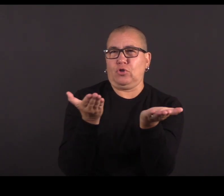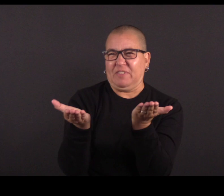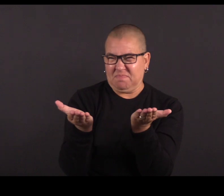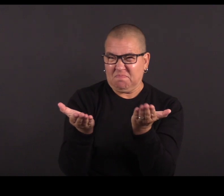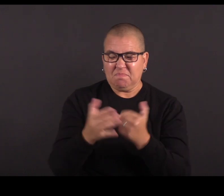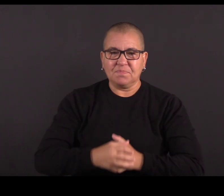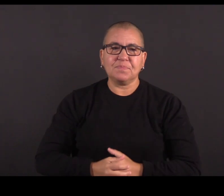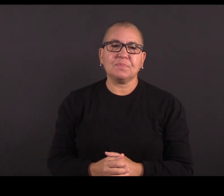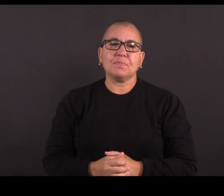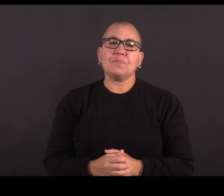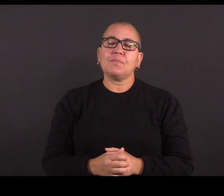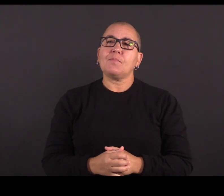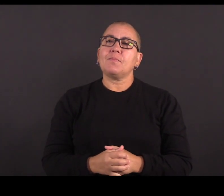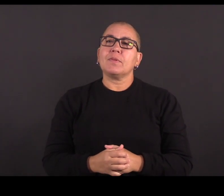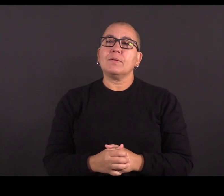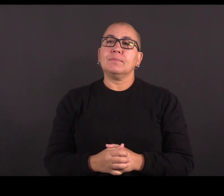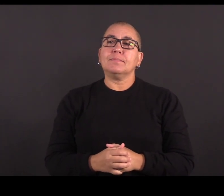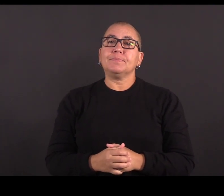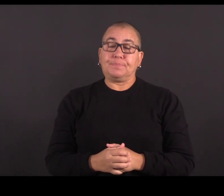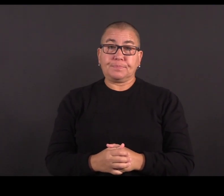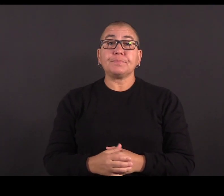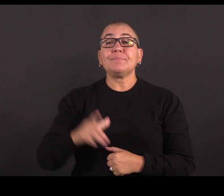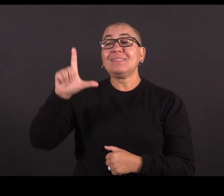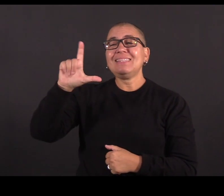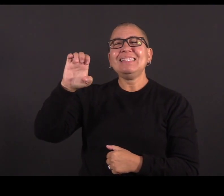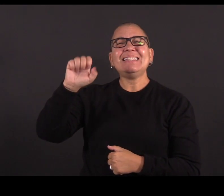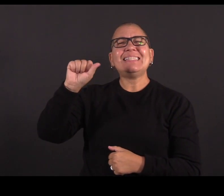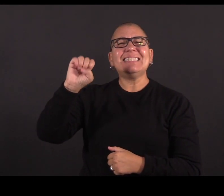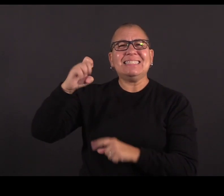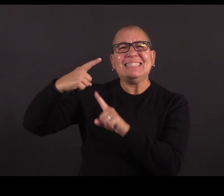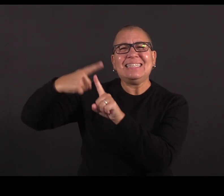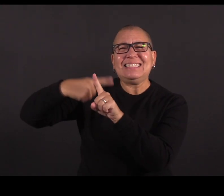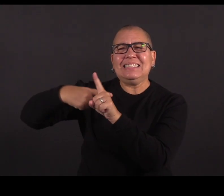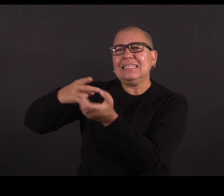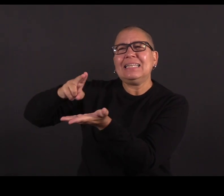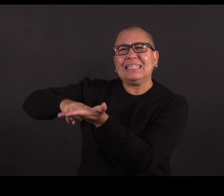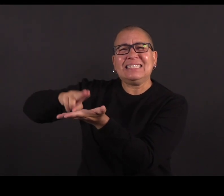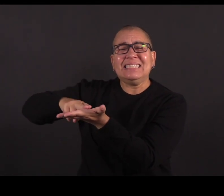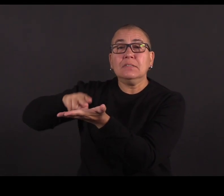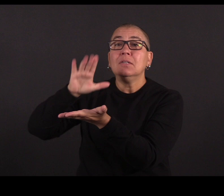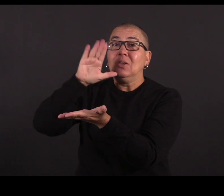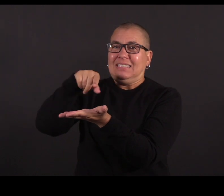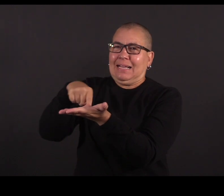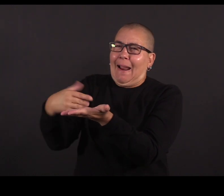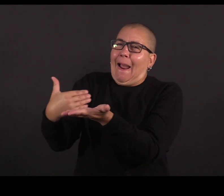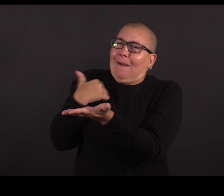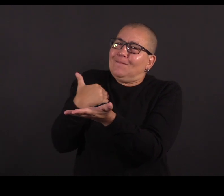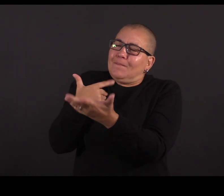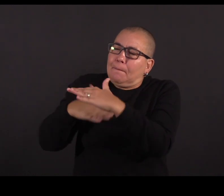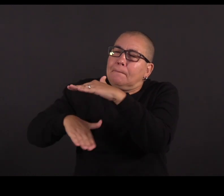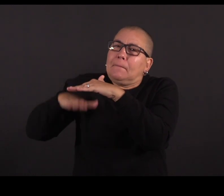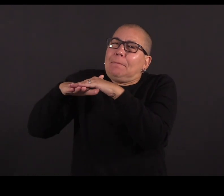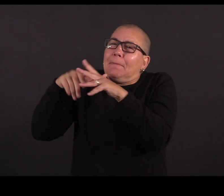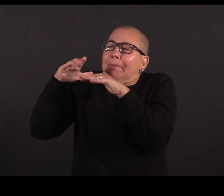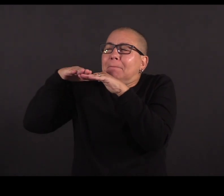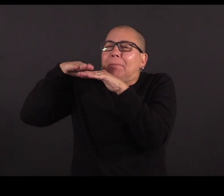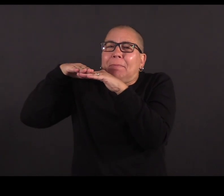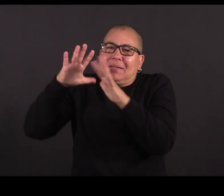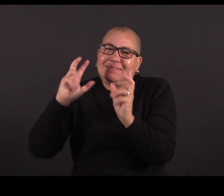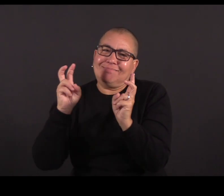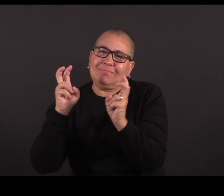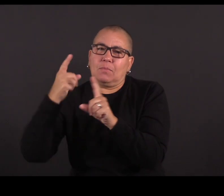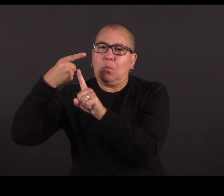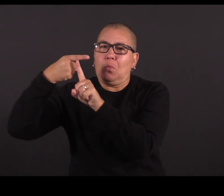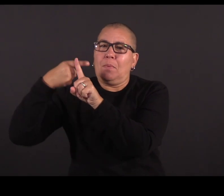The length of a lease or tenancy must be a minimum of 1 month, but not more